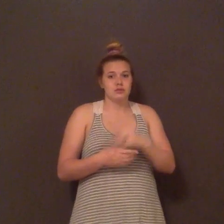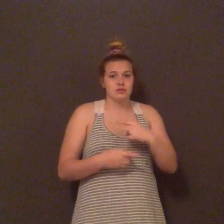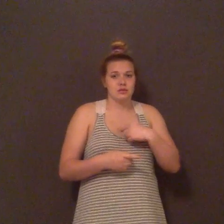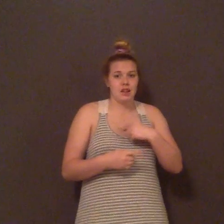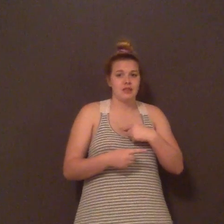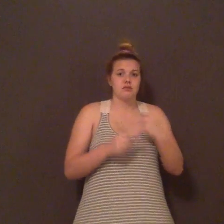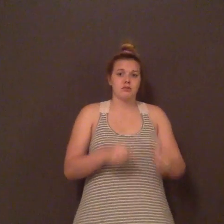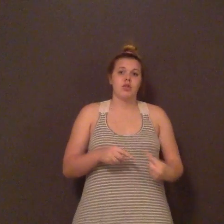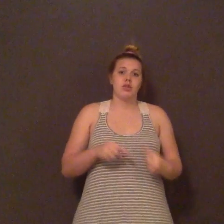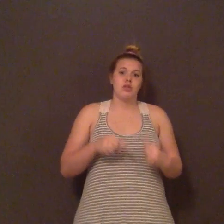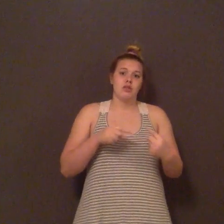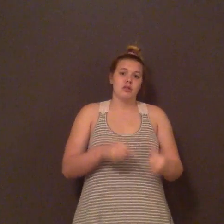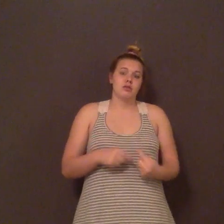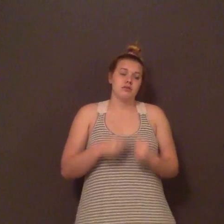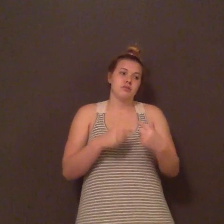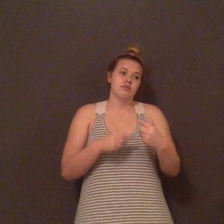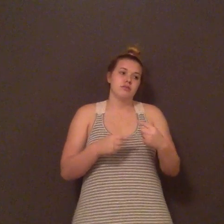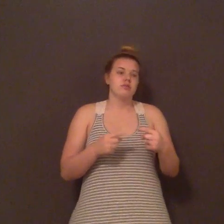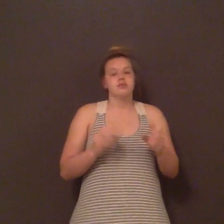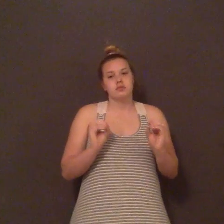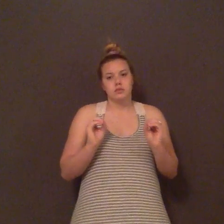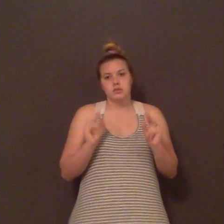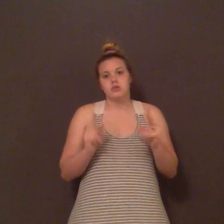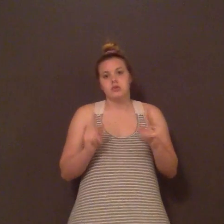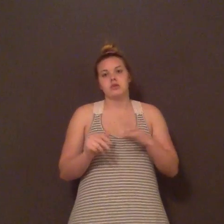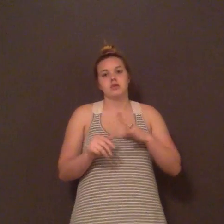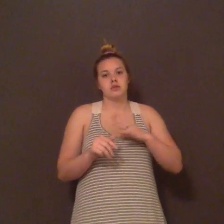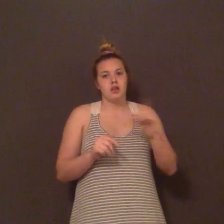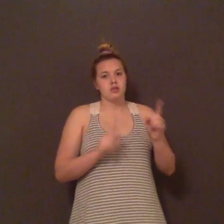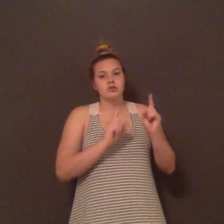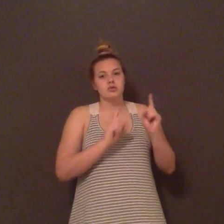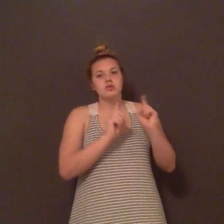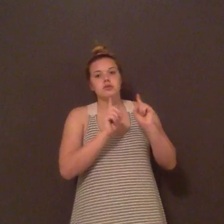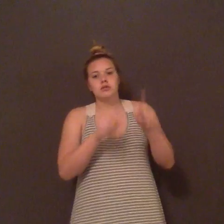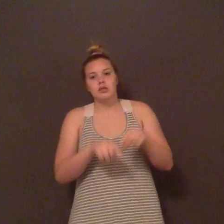be a pharmacist and they have a great program. She'll find a good church over there.